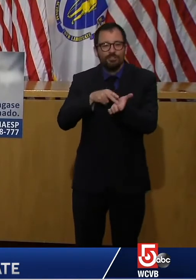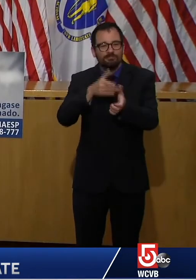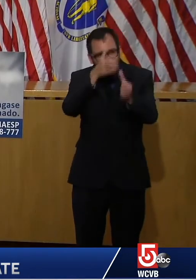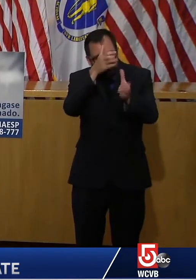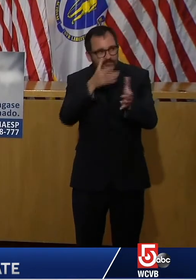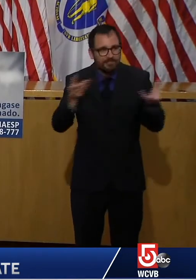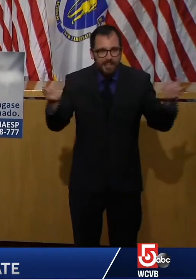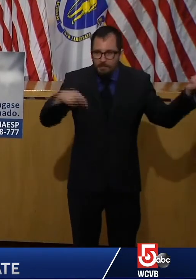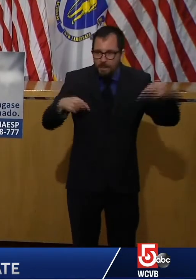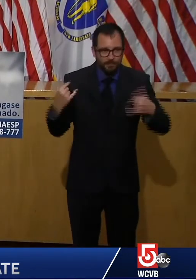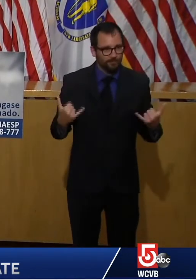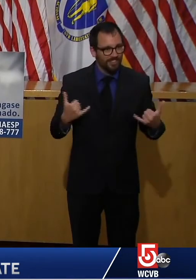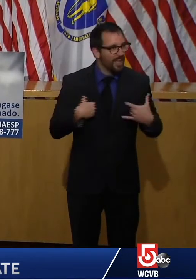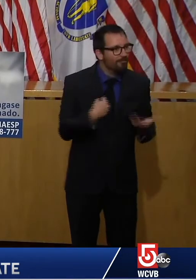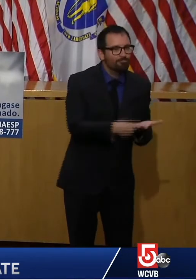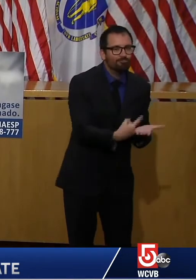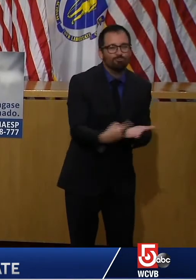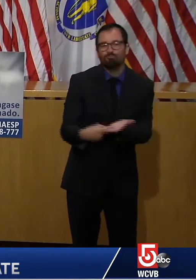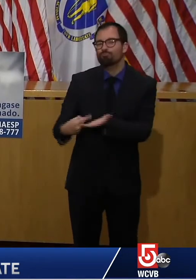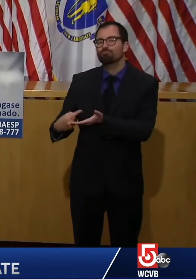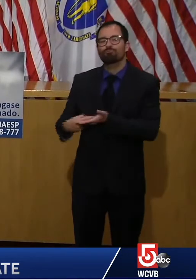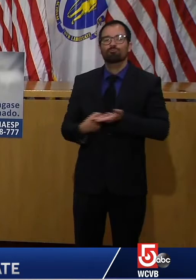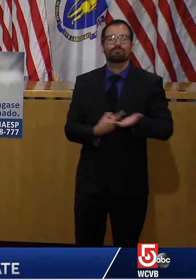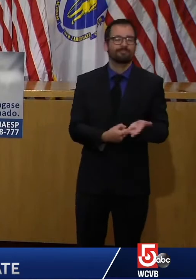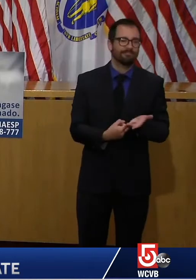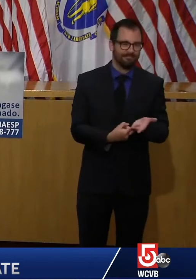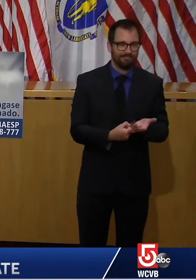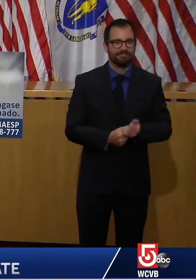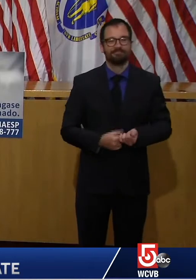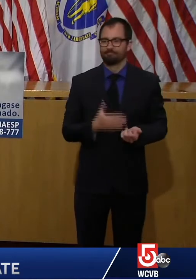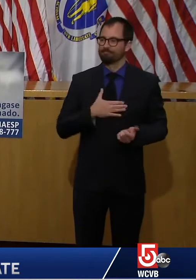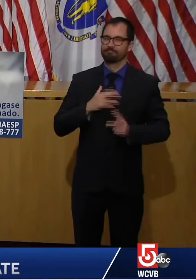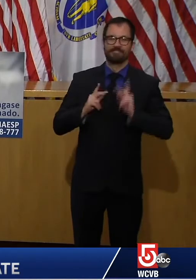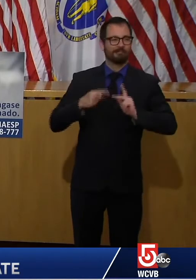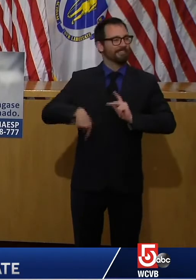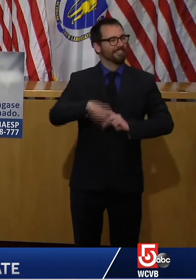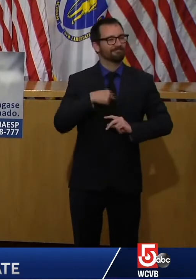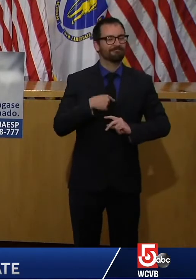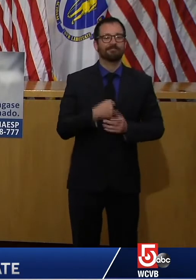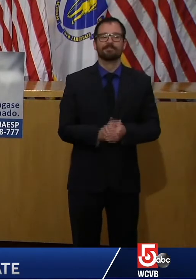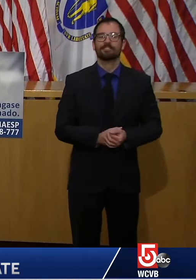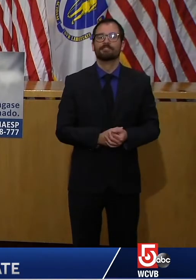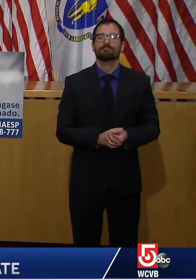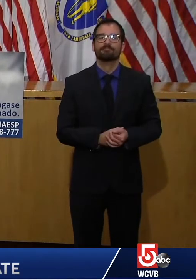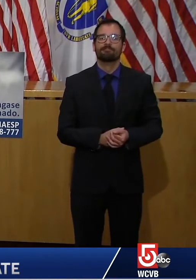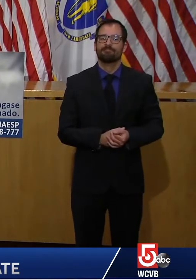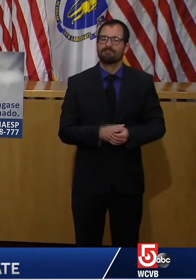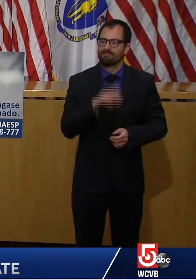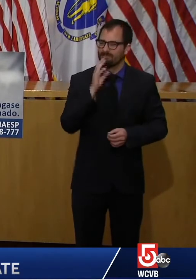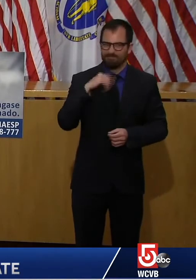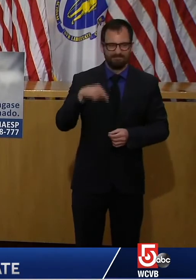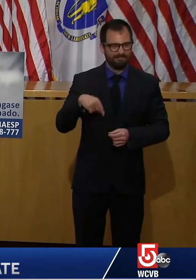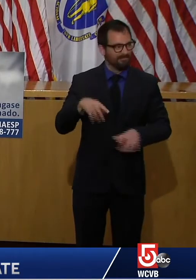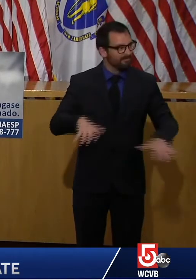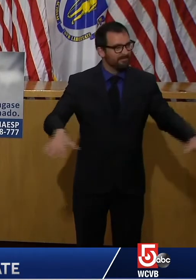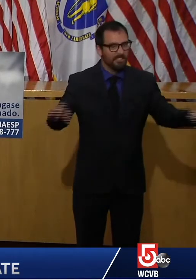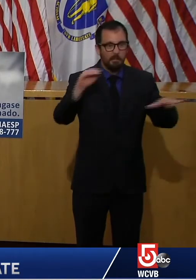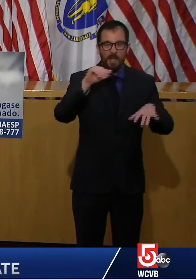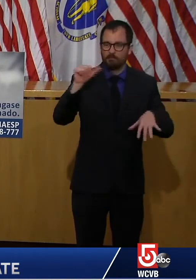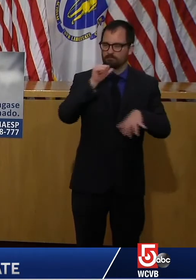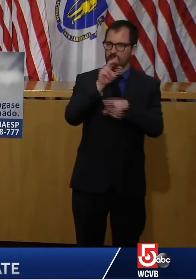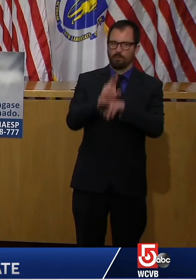for disease that we're talking about today. These days, we have arteries unclogged with high-tech catheters. We